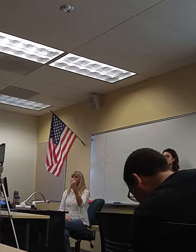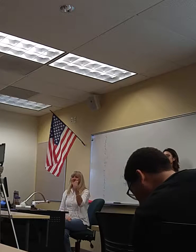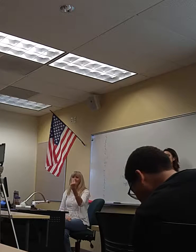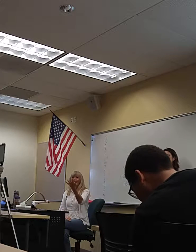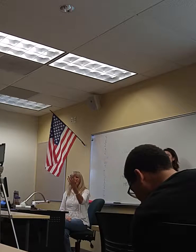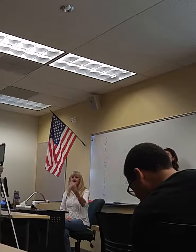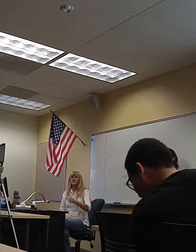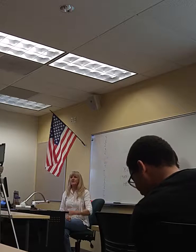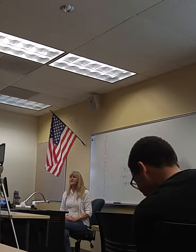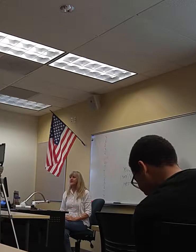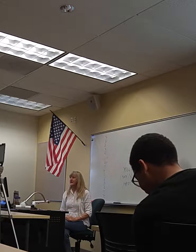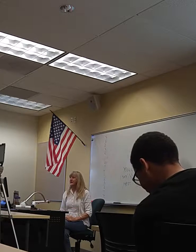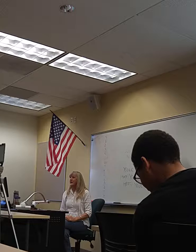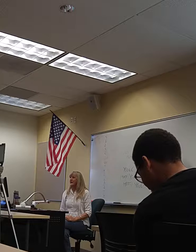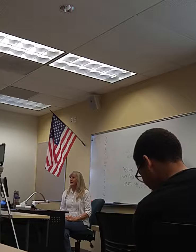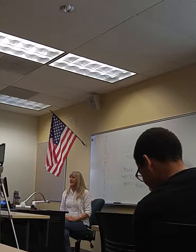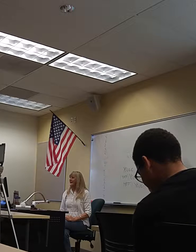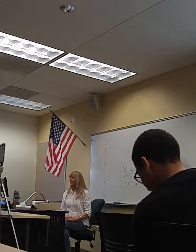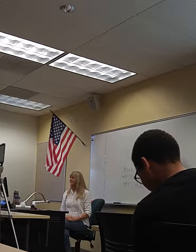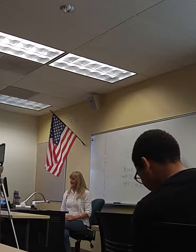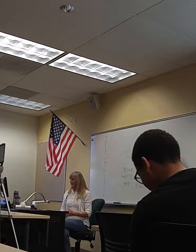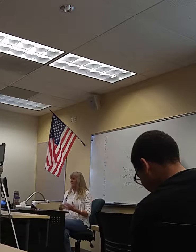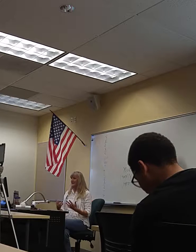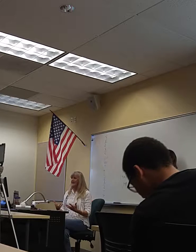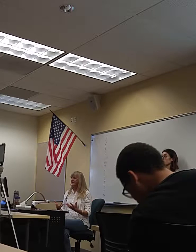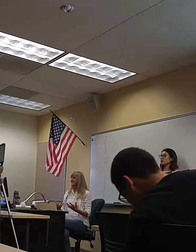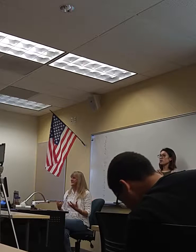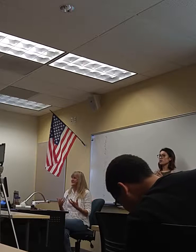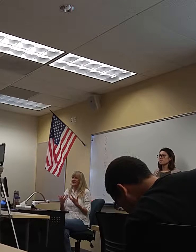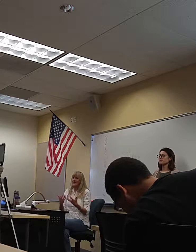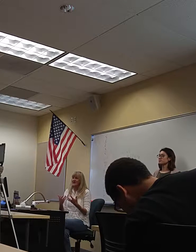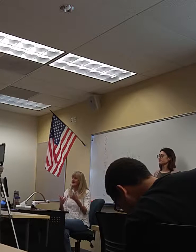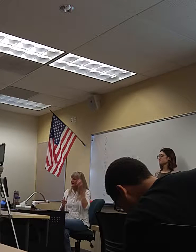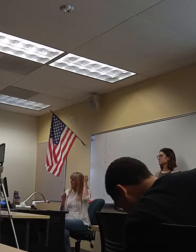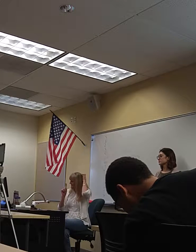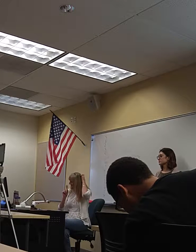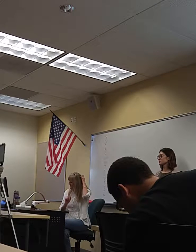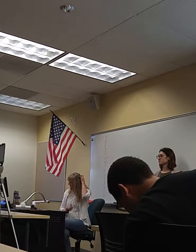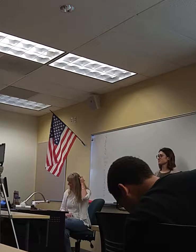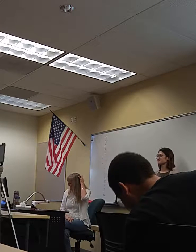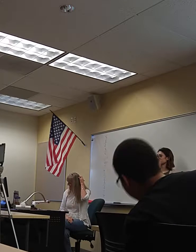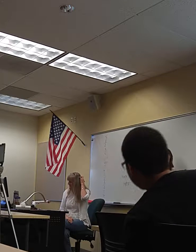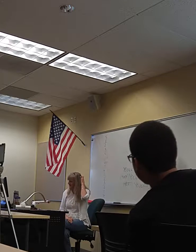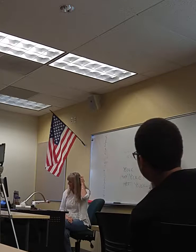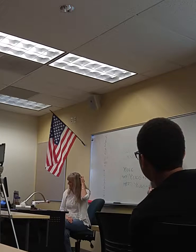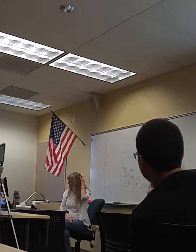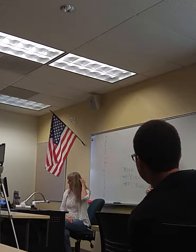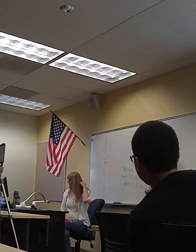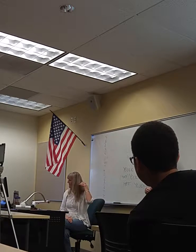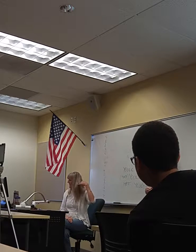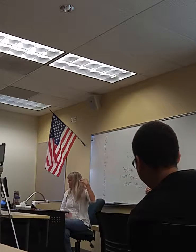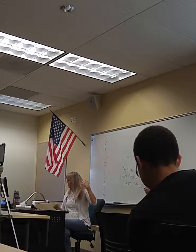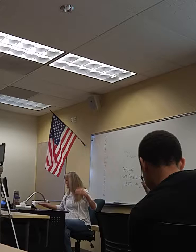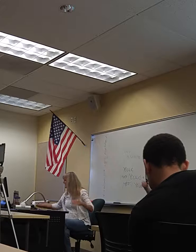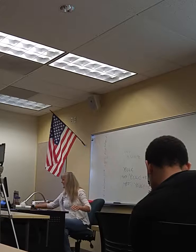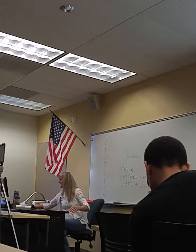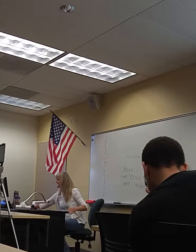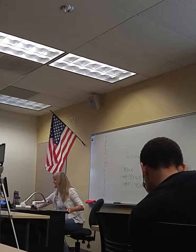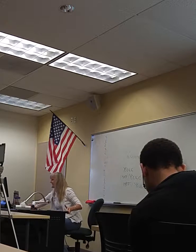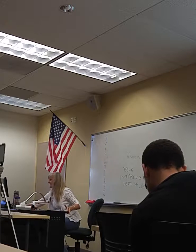she had this epiphany. And I was like, oh my gosh, that was such good. This is what she said, such good. English mind,